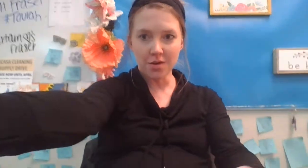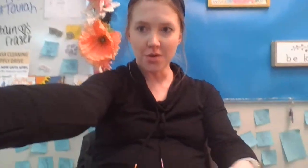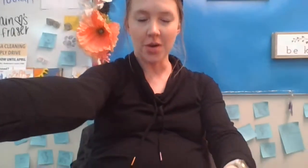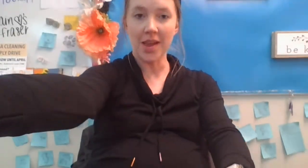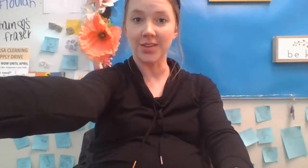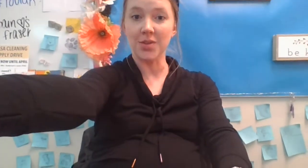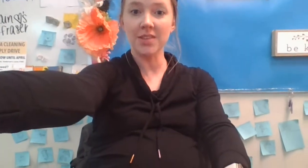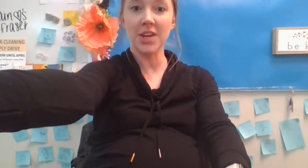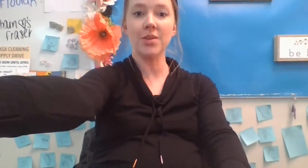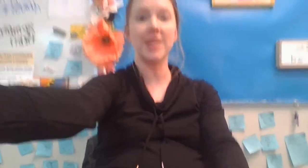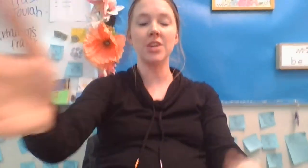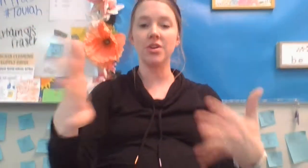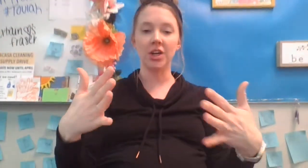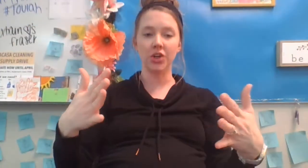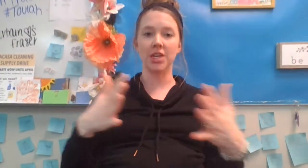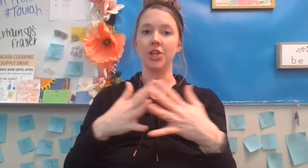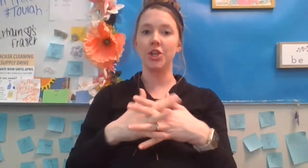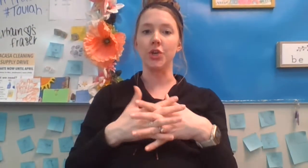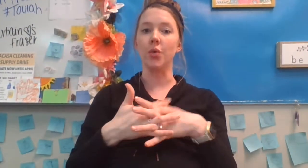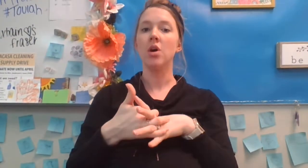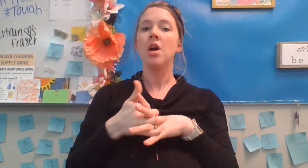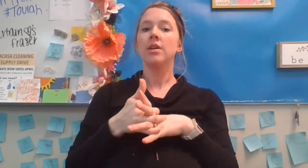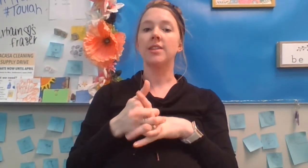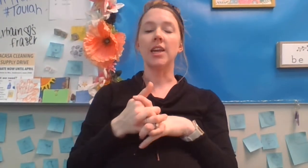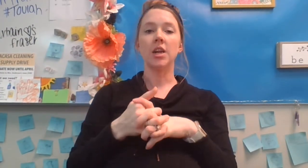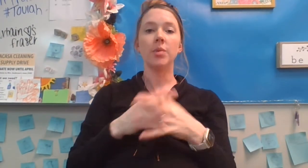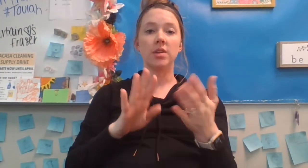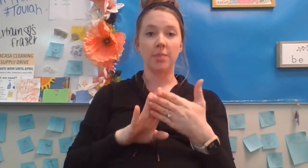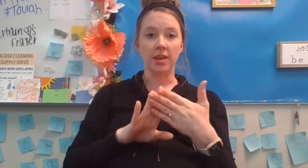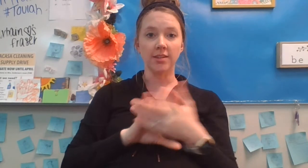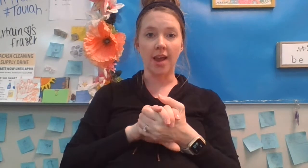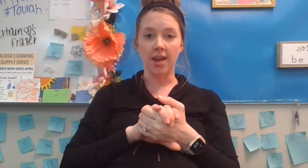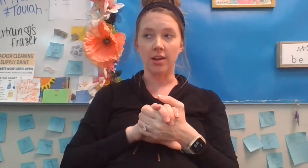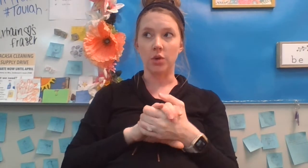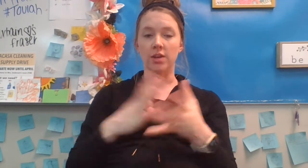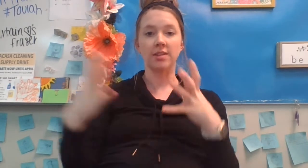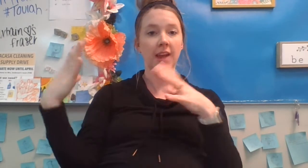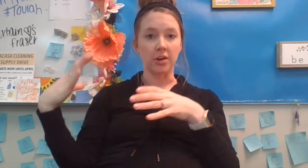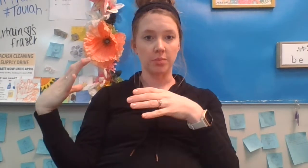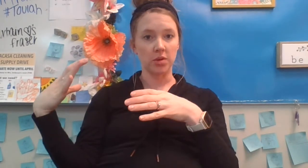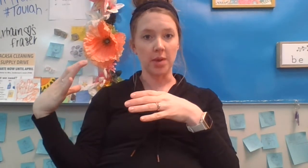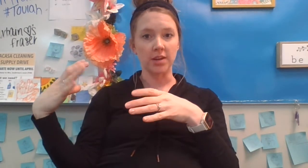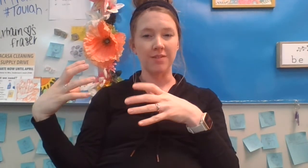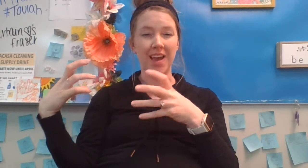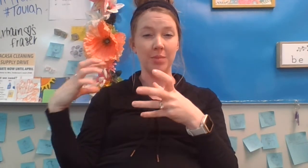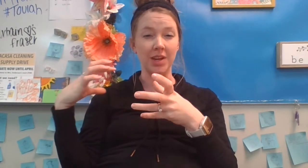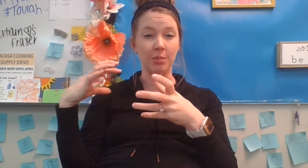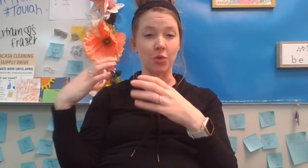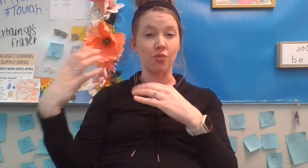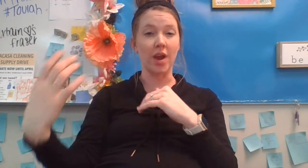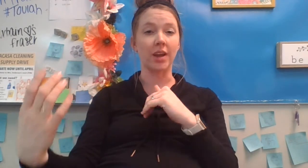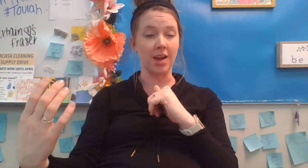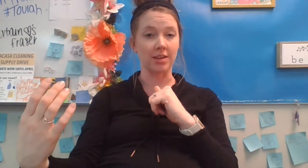Hello! Okay, so this video is an introduction into setting up your space and using the signer's perspective and being able to recognize